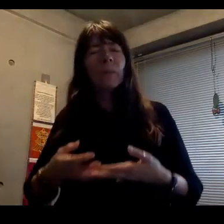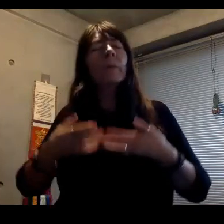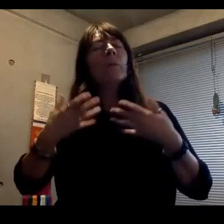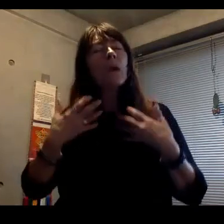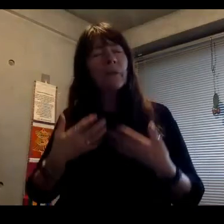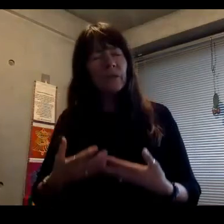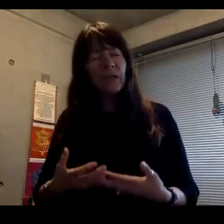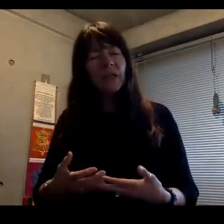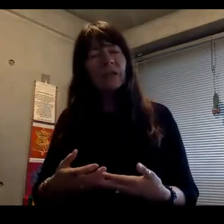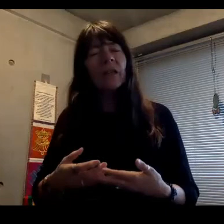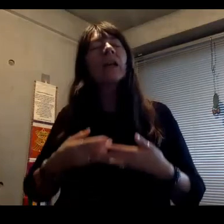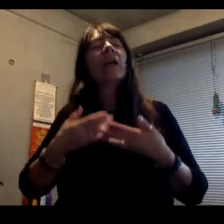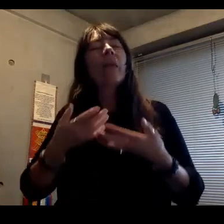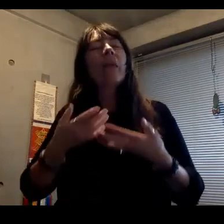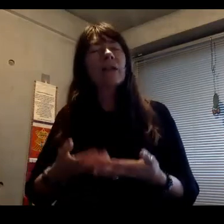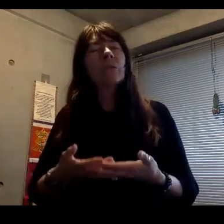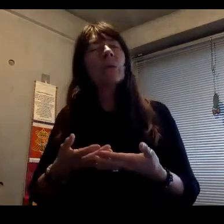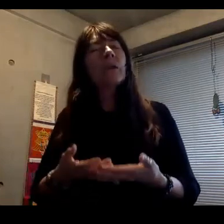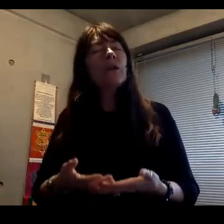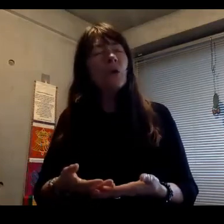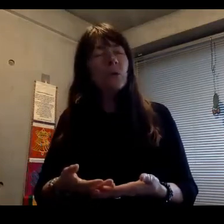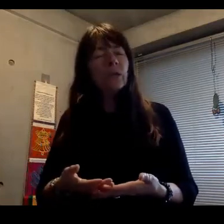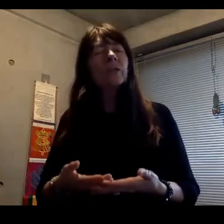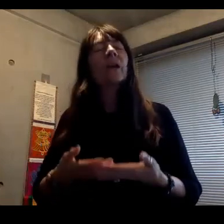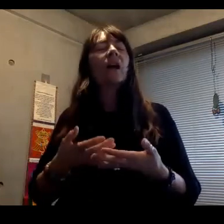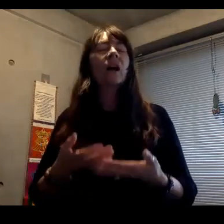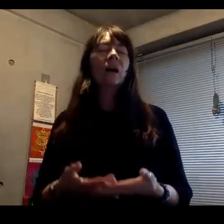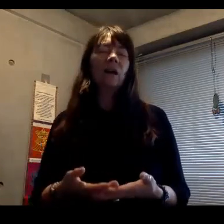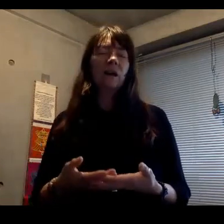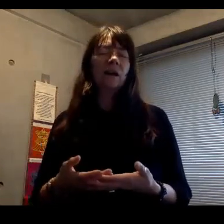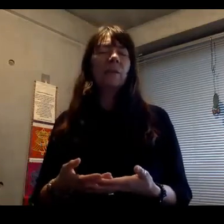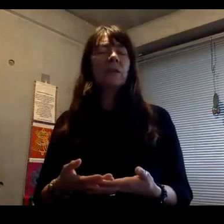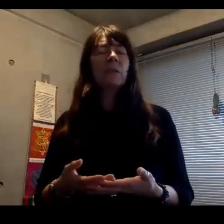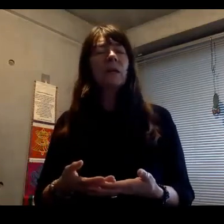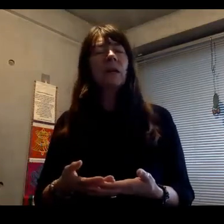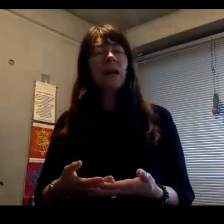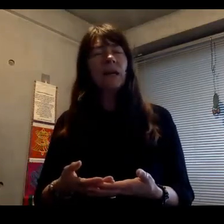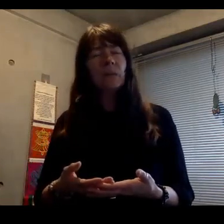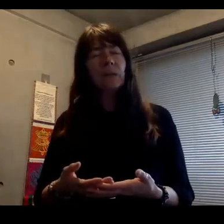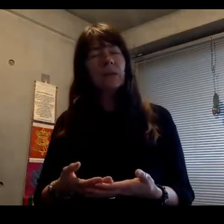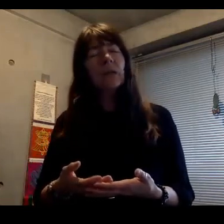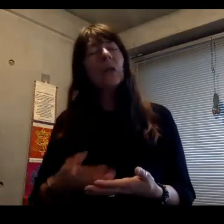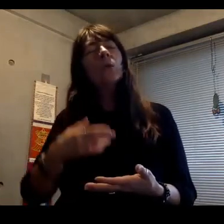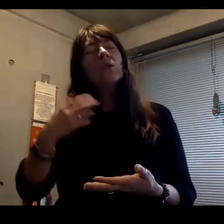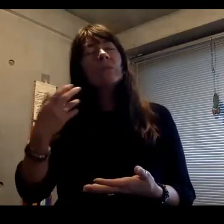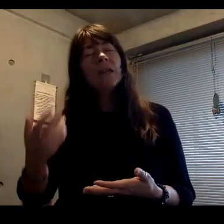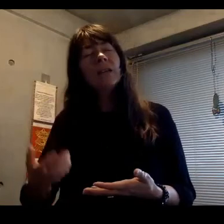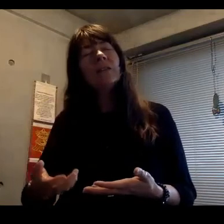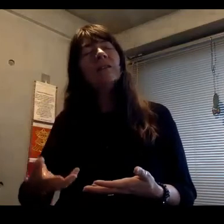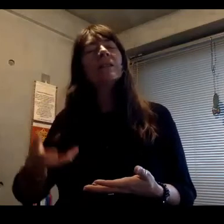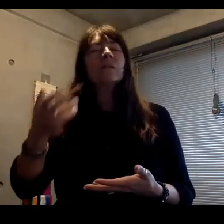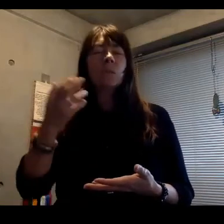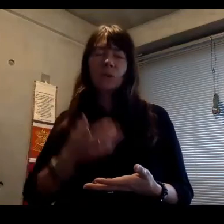drop and the breath is easy, that's when they notice, I must be in alignment. which means most